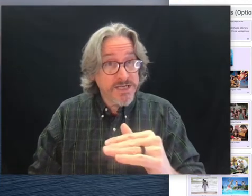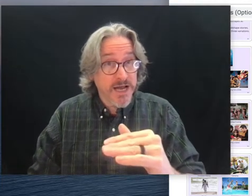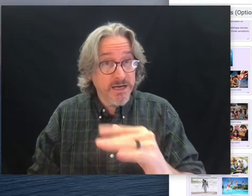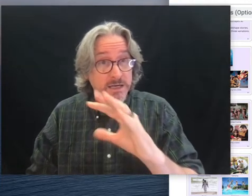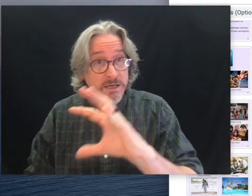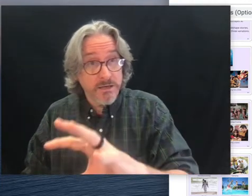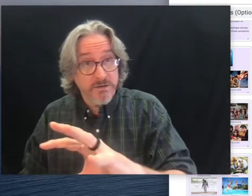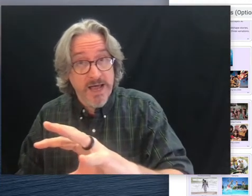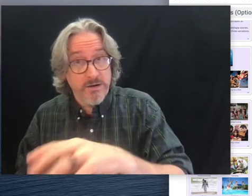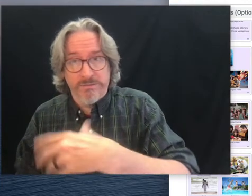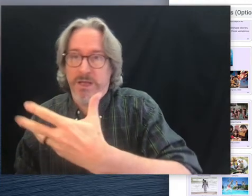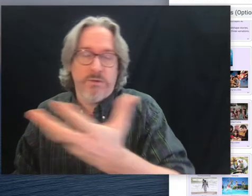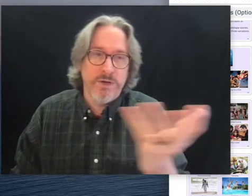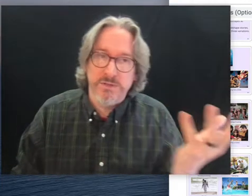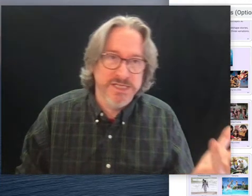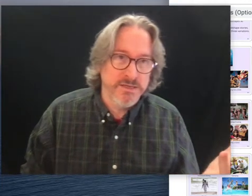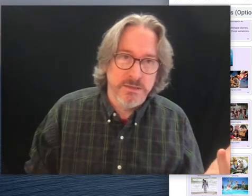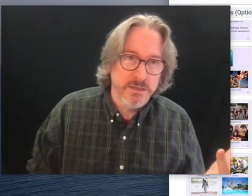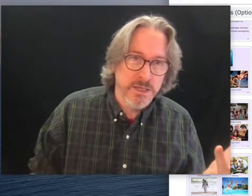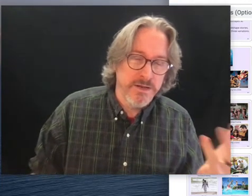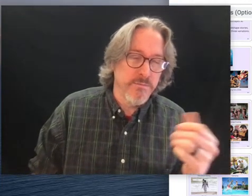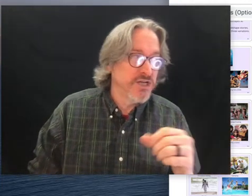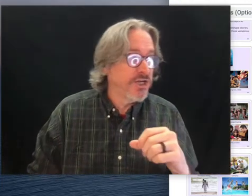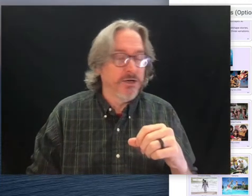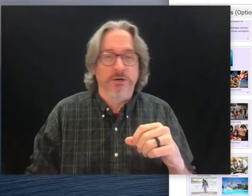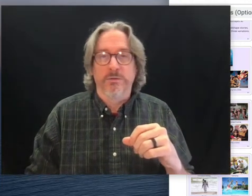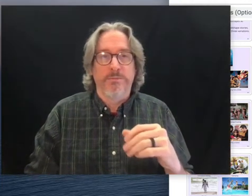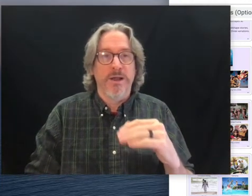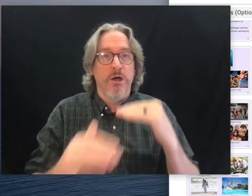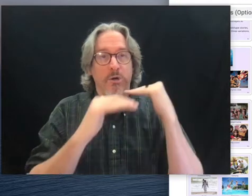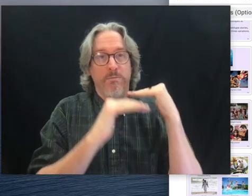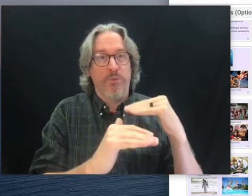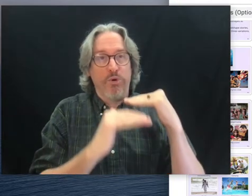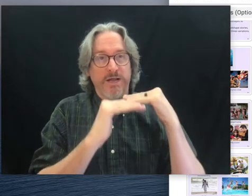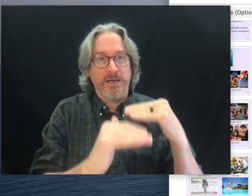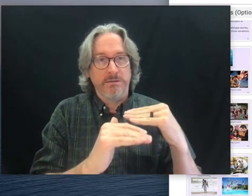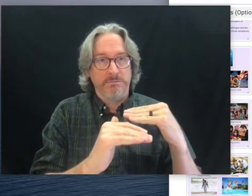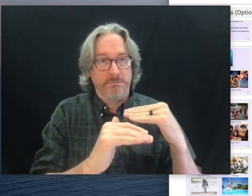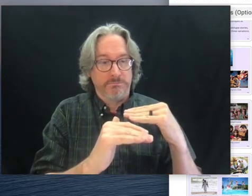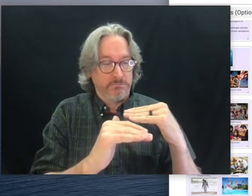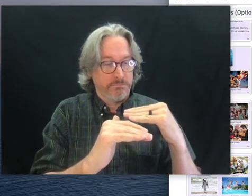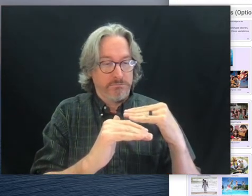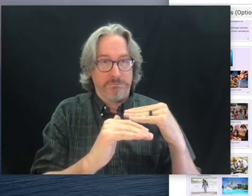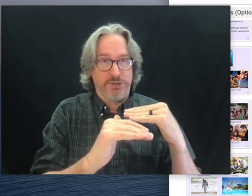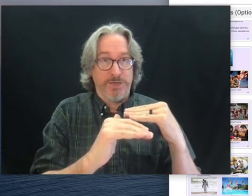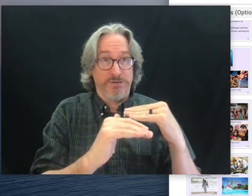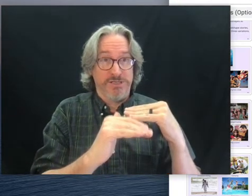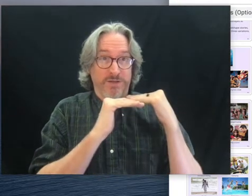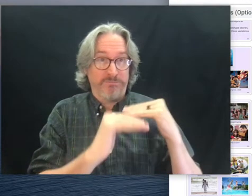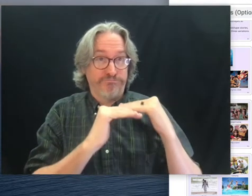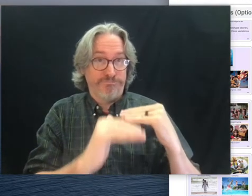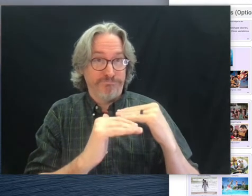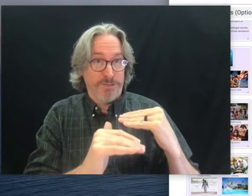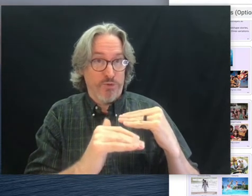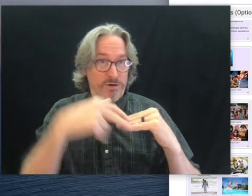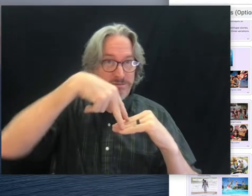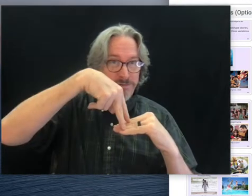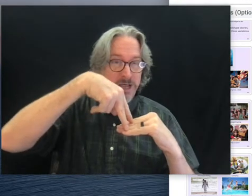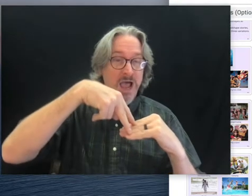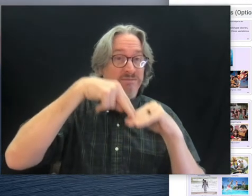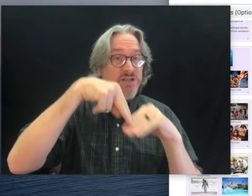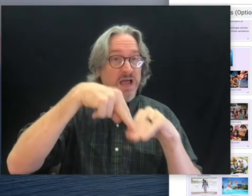New sign that we don't see it much here, but boarding. So here's like the